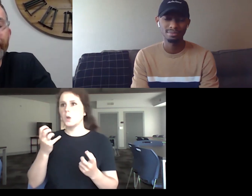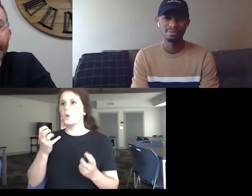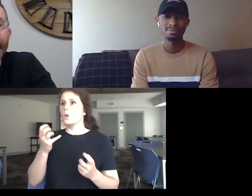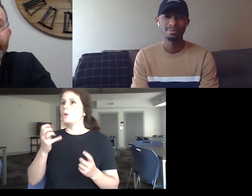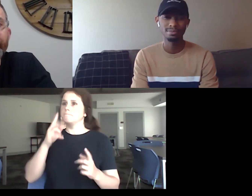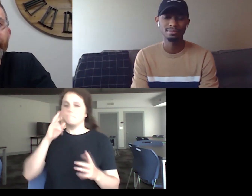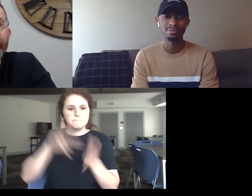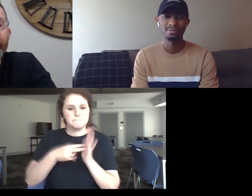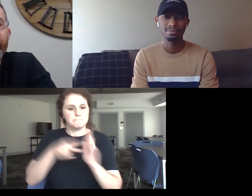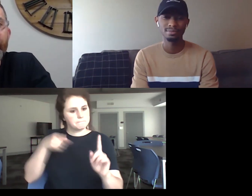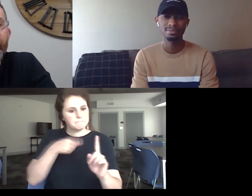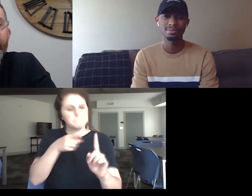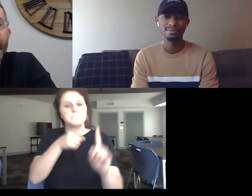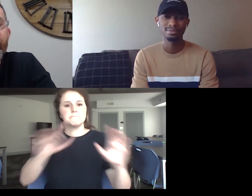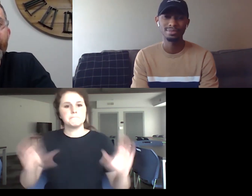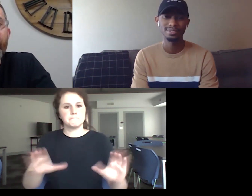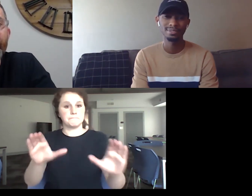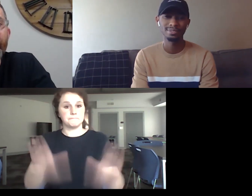So.